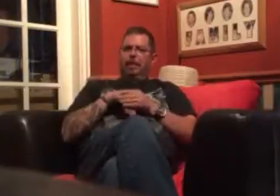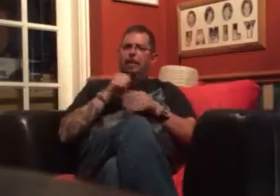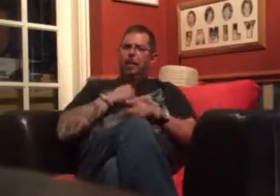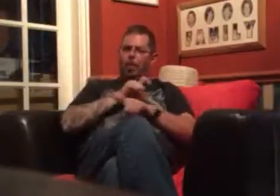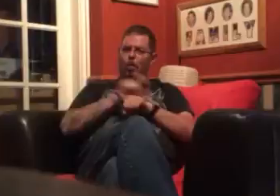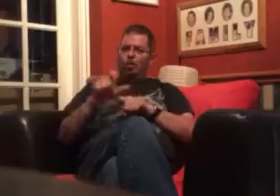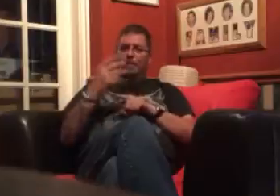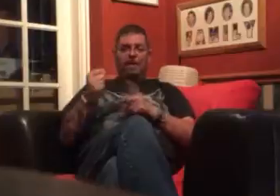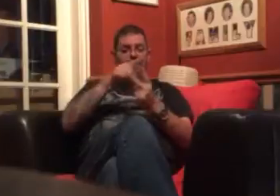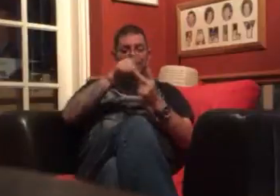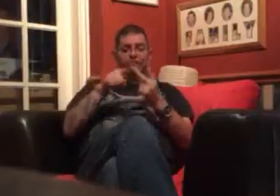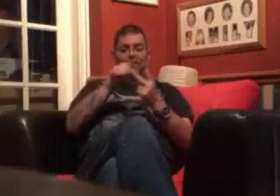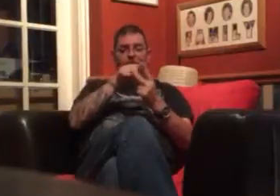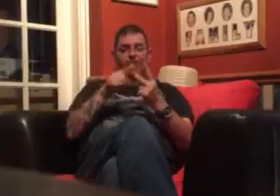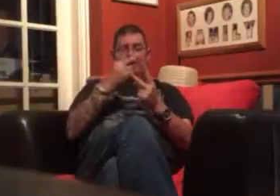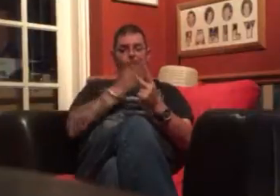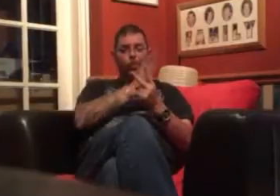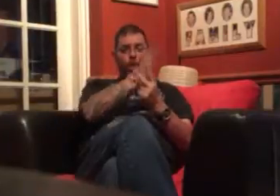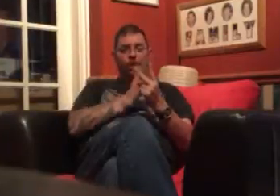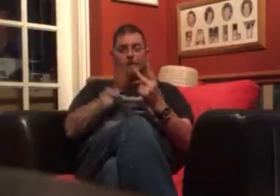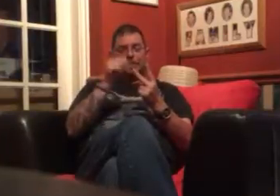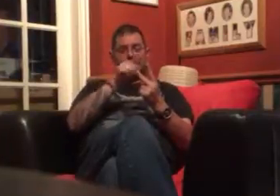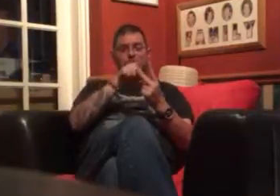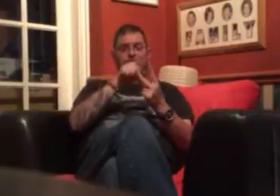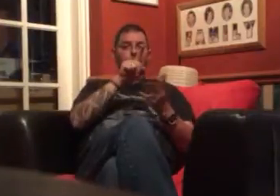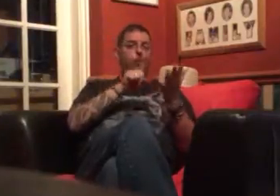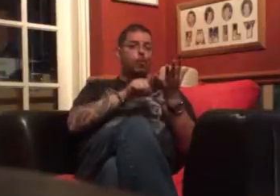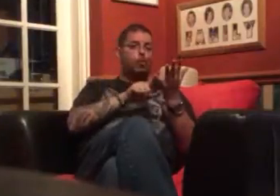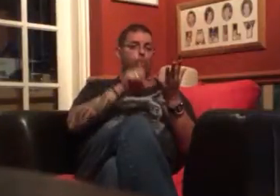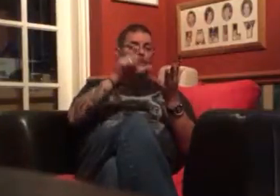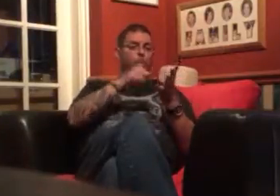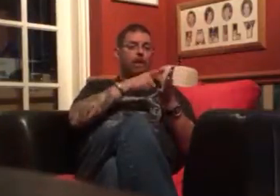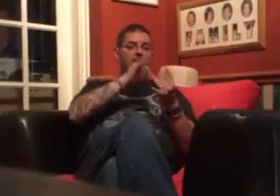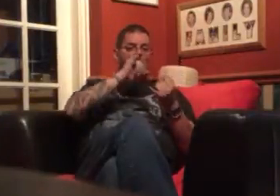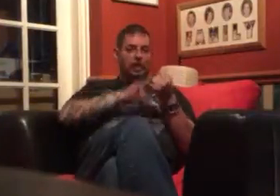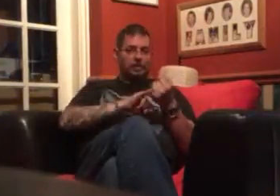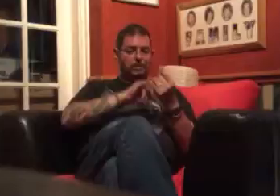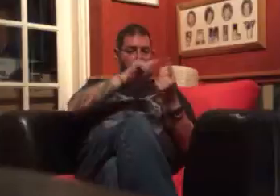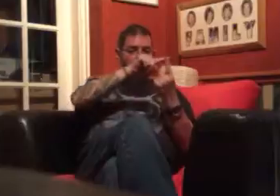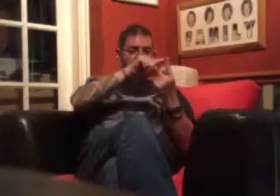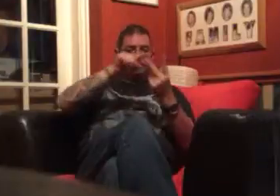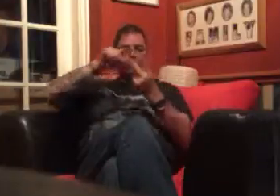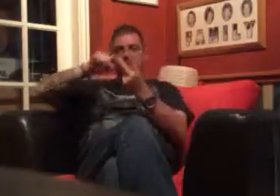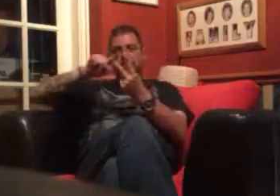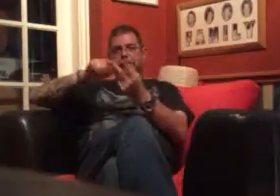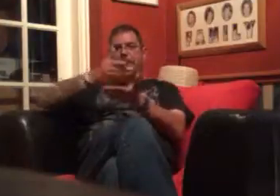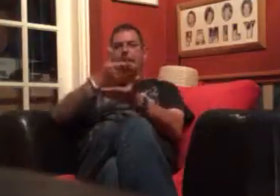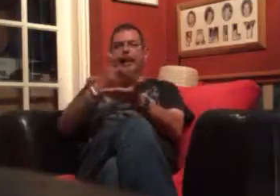students, firstly, apply for our course. We've got the two ways. The first is UCAS and the